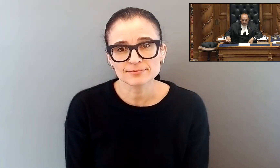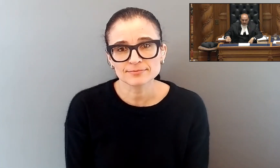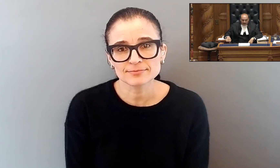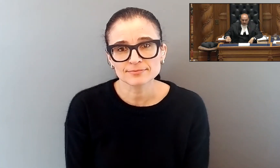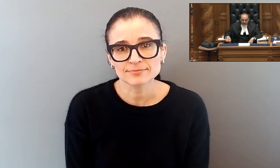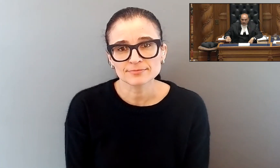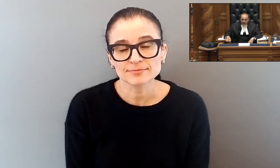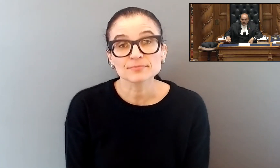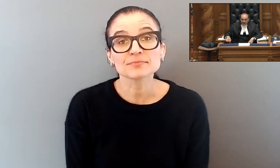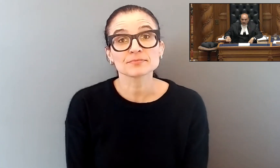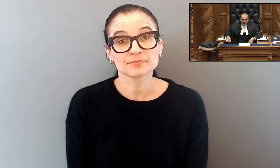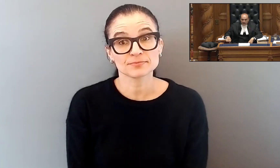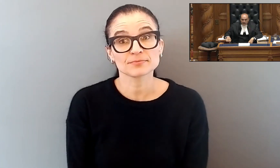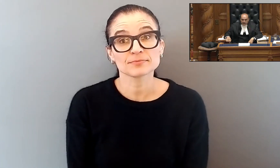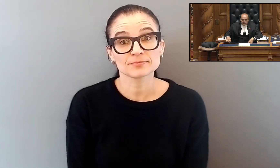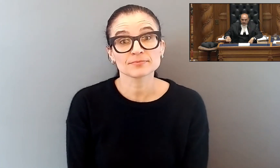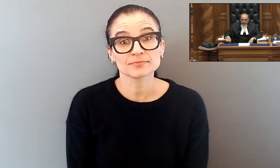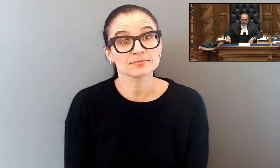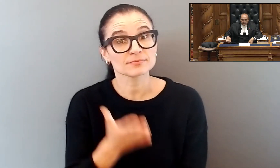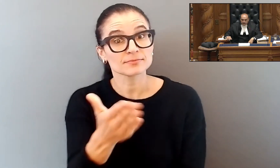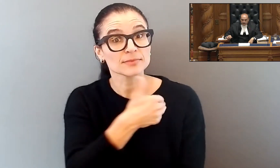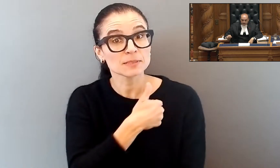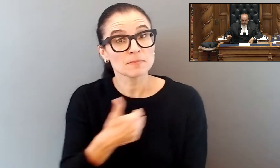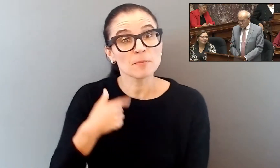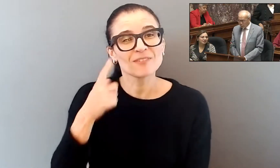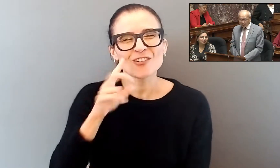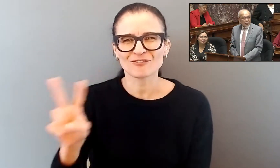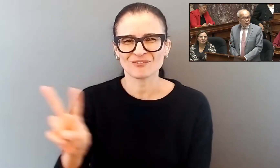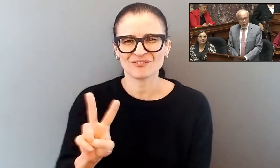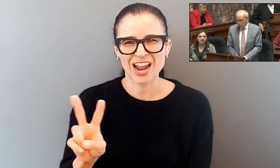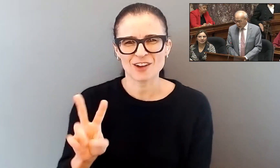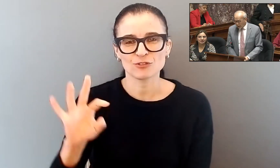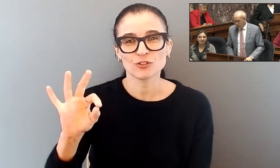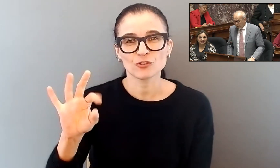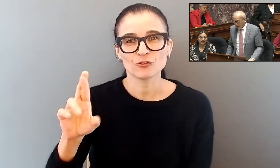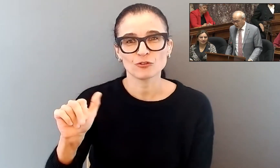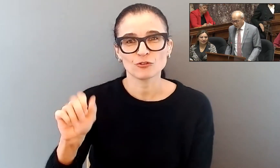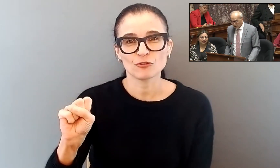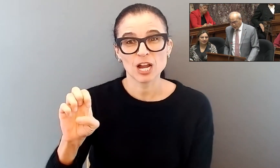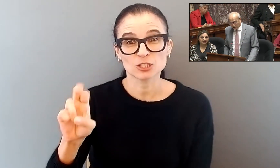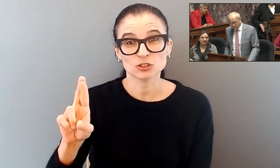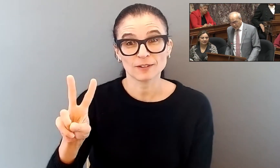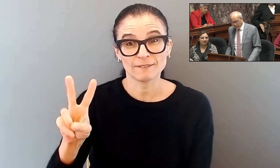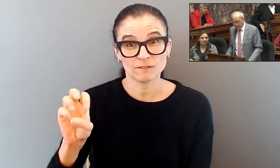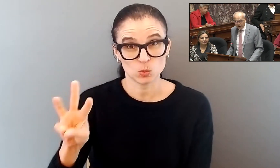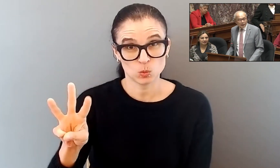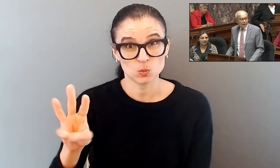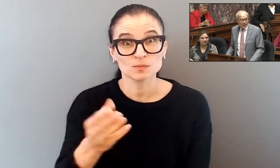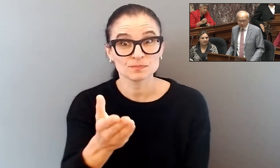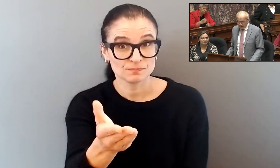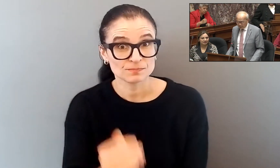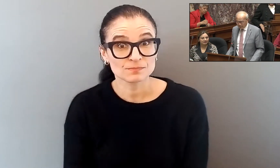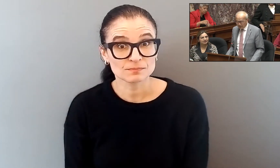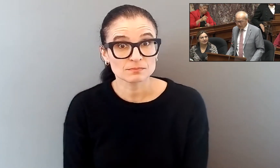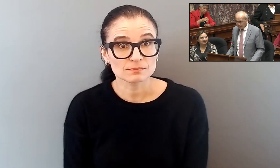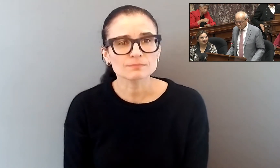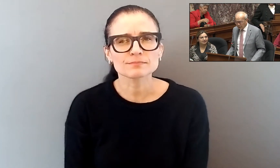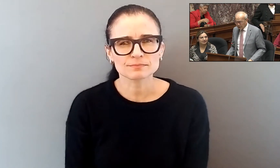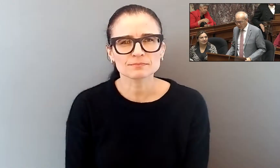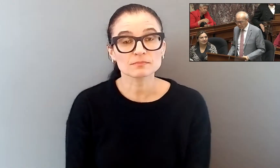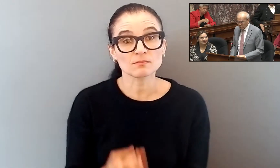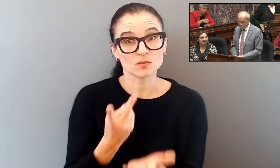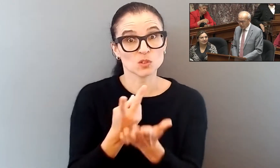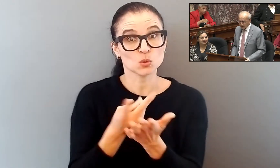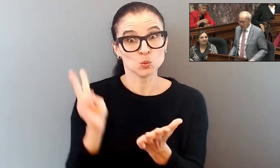Member for Vancouver Fraserview. Honourable Speaker, 2 weeks ago, I had the honour of attending the 60th